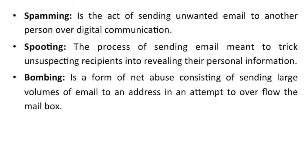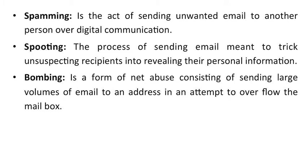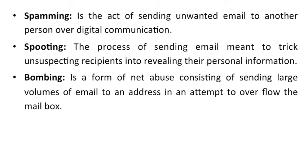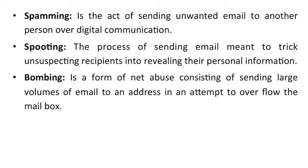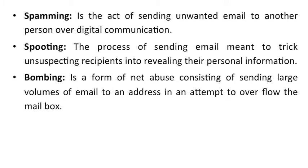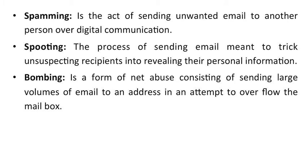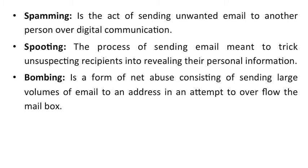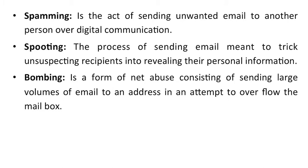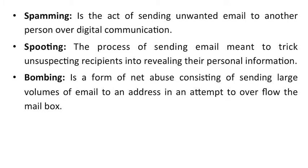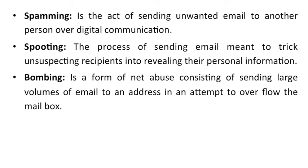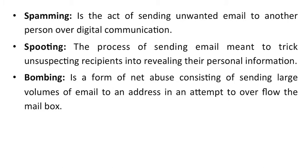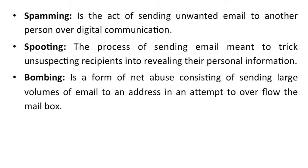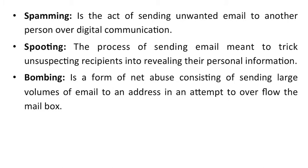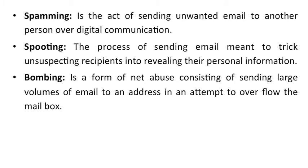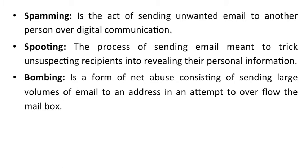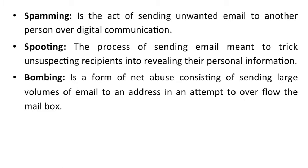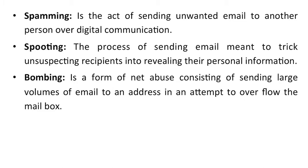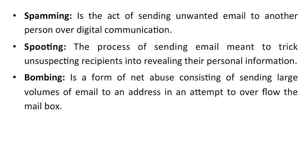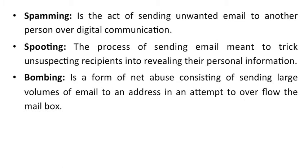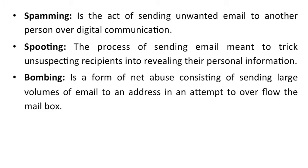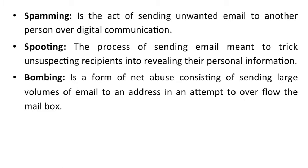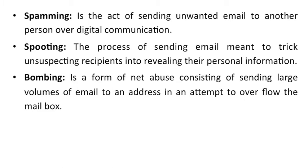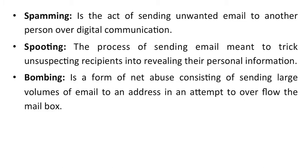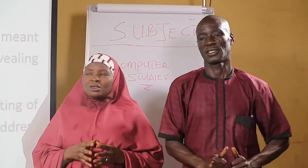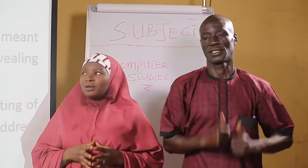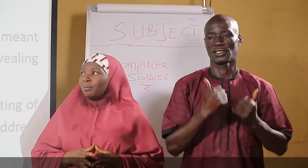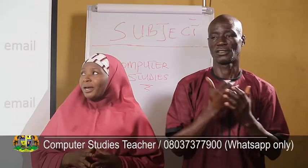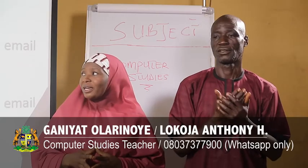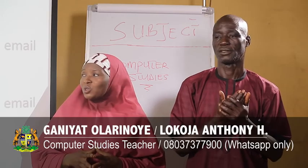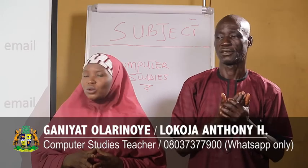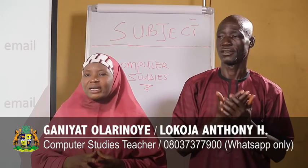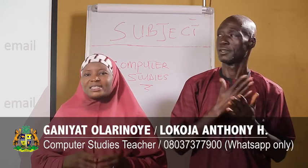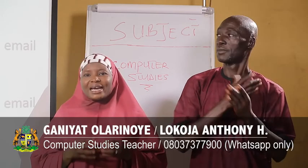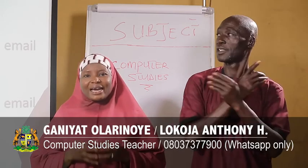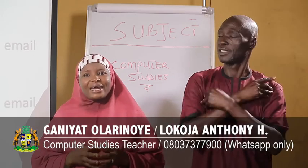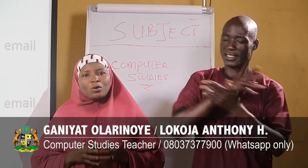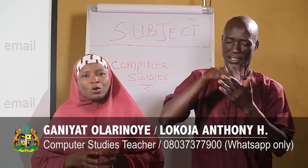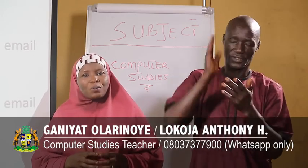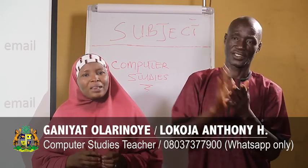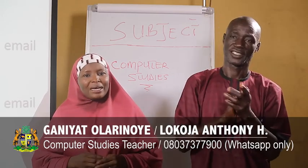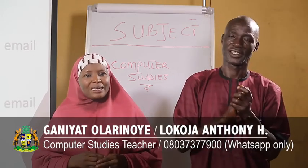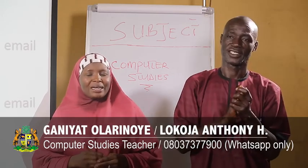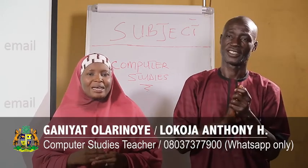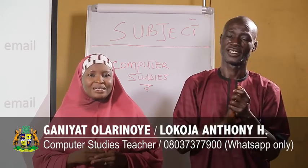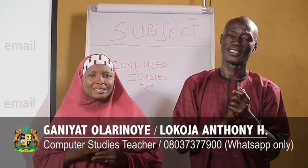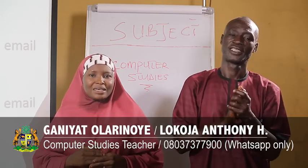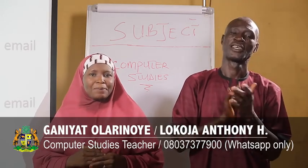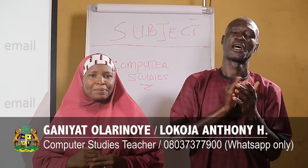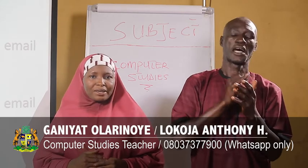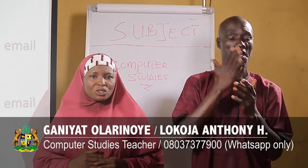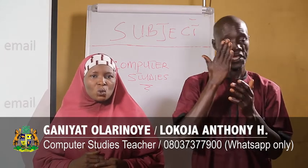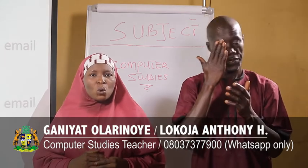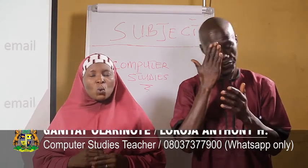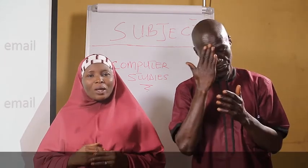being associated with your email address. My dear students, I hope learning has